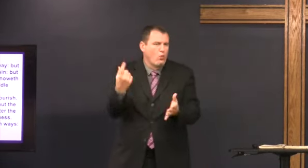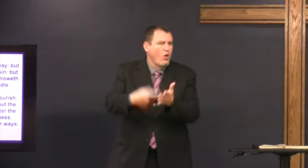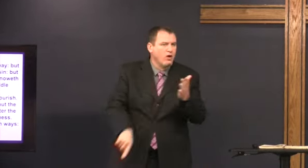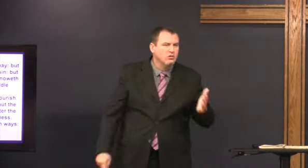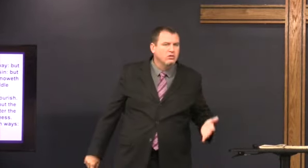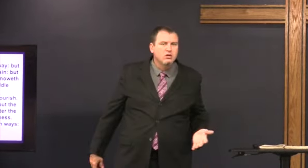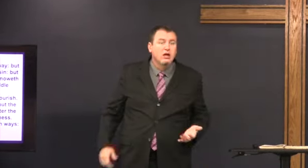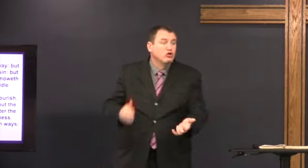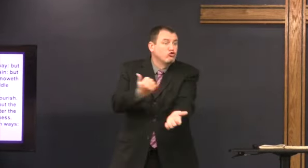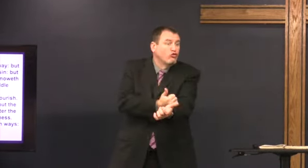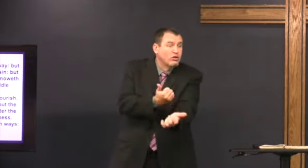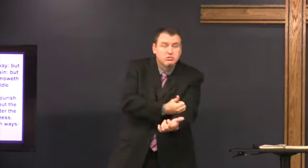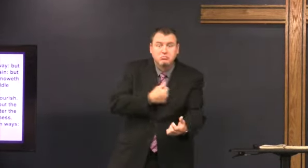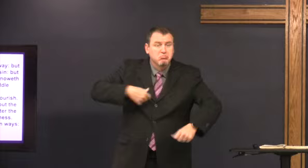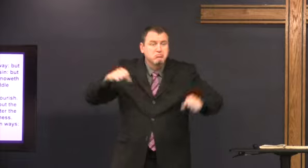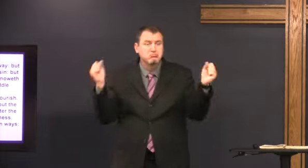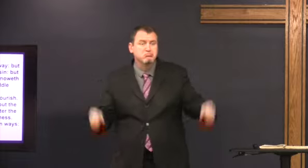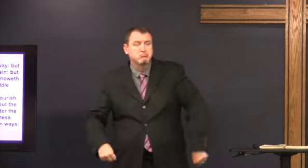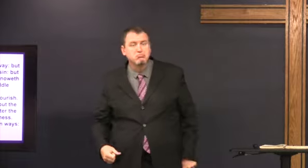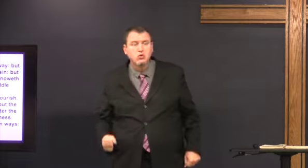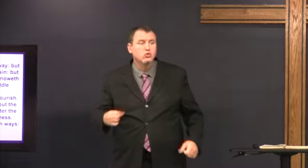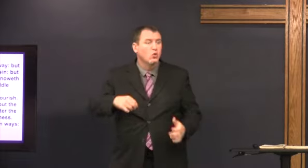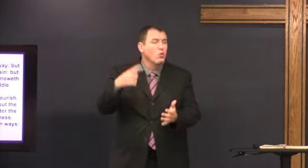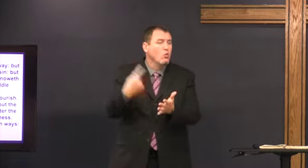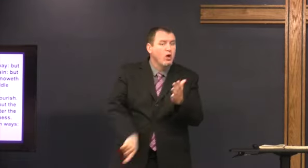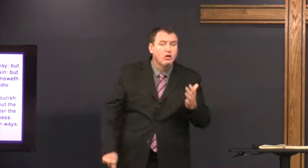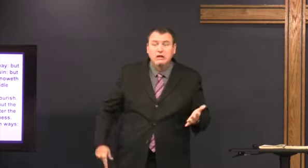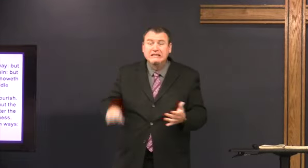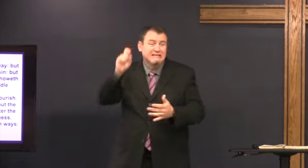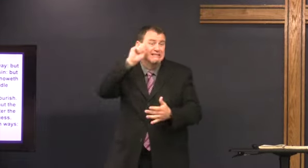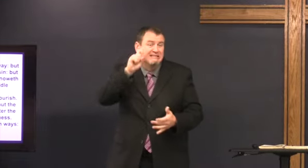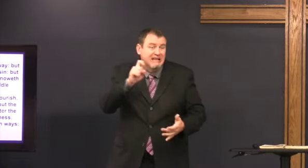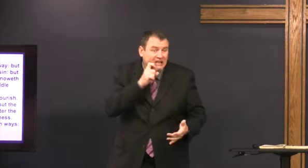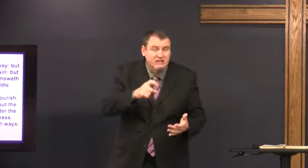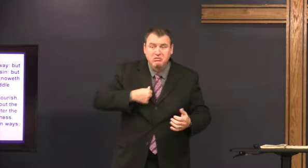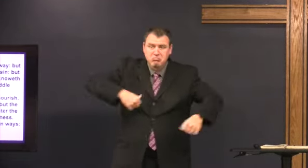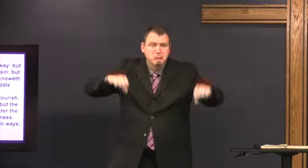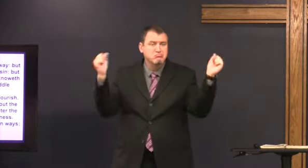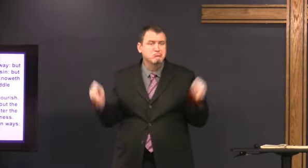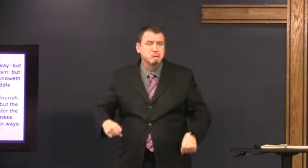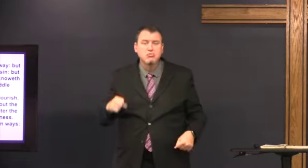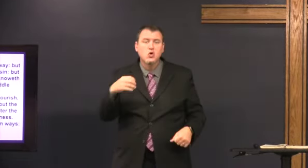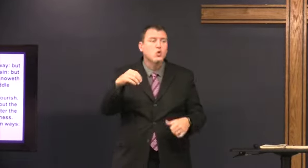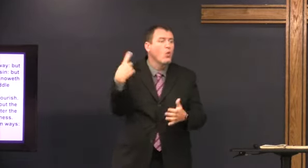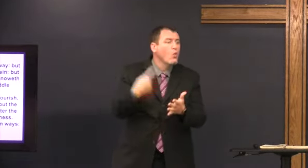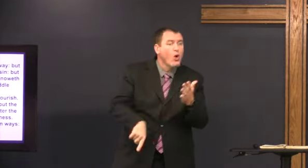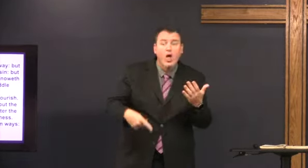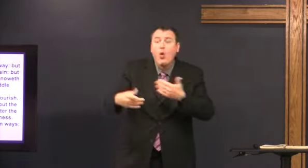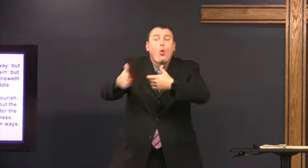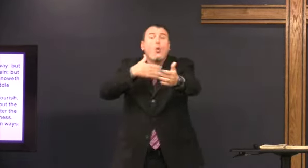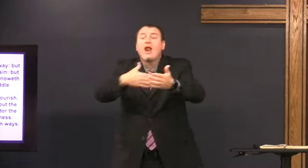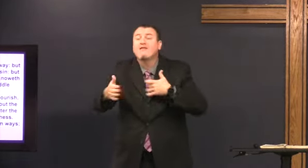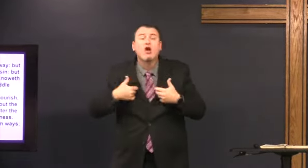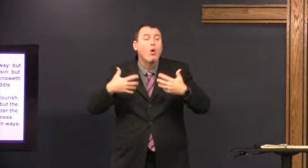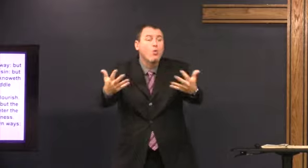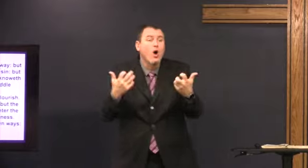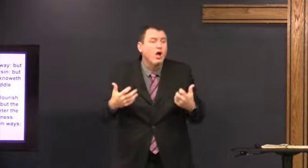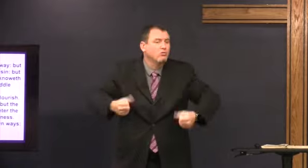to. I can do drugs if I want to. I can have sex if I want to. Whatever